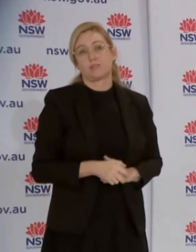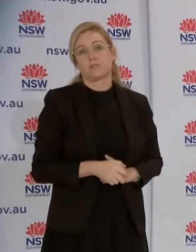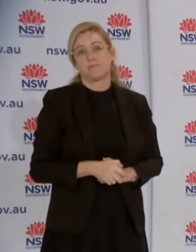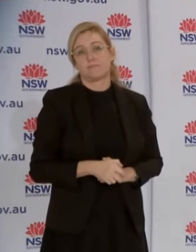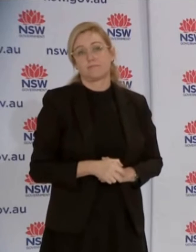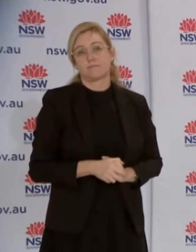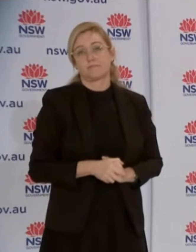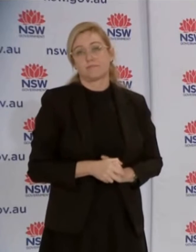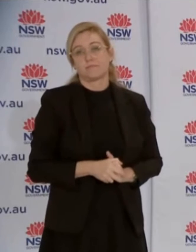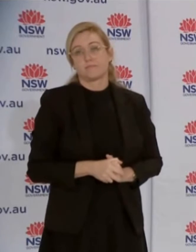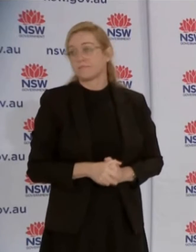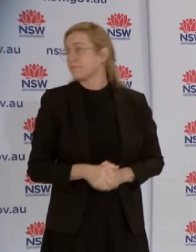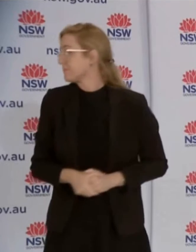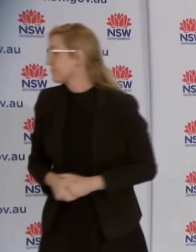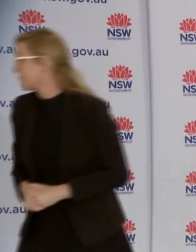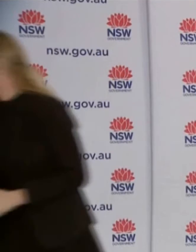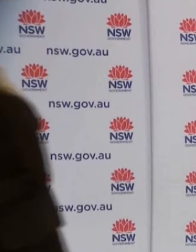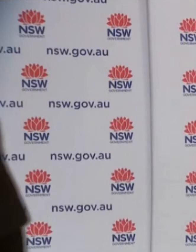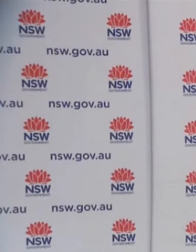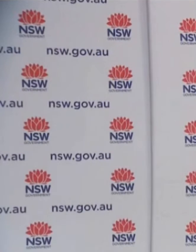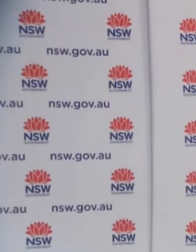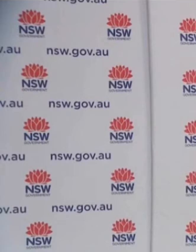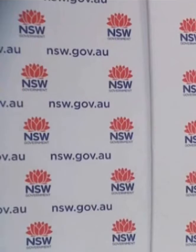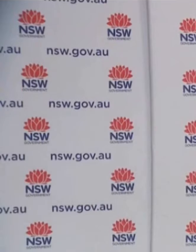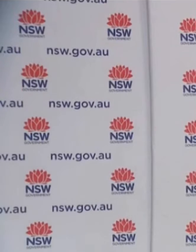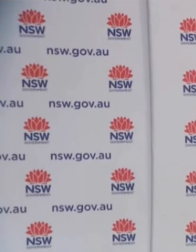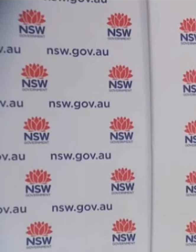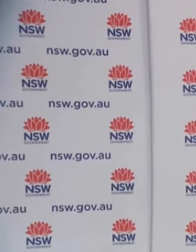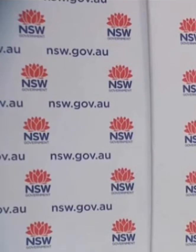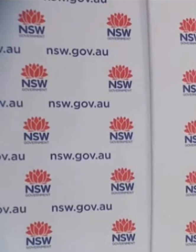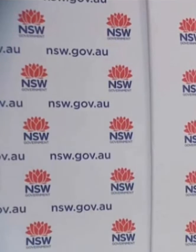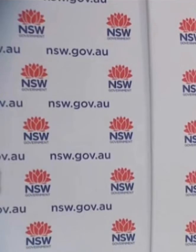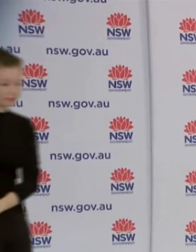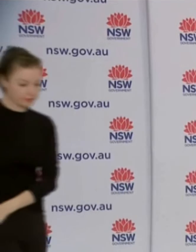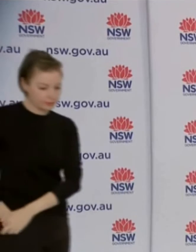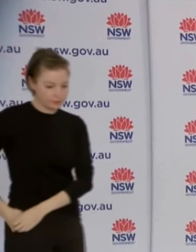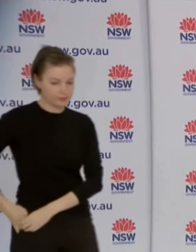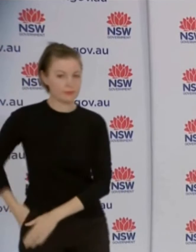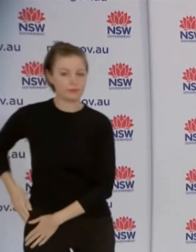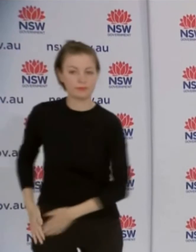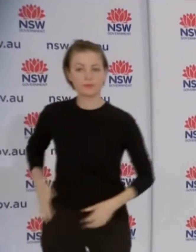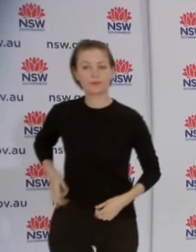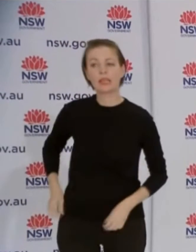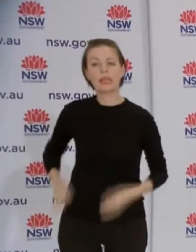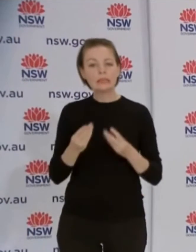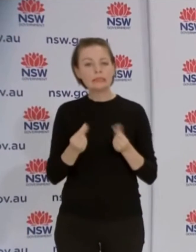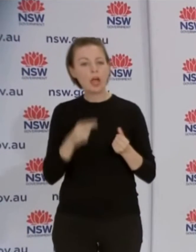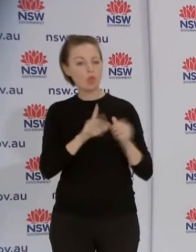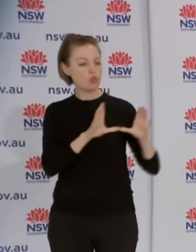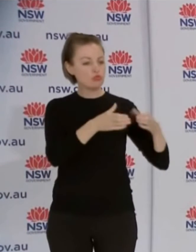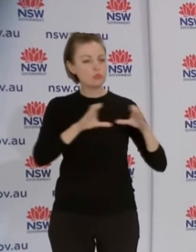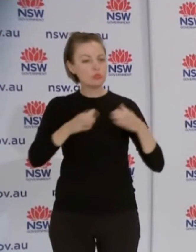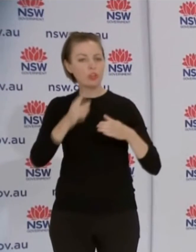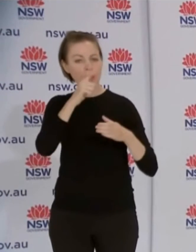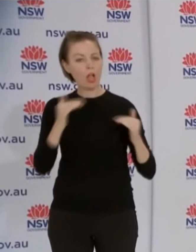start opening up. Are you satisfied that all those priority groups have had the chance to get it? Well, obviously, the Commonwealth had responsibility for some of those